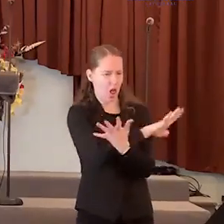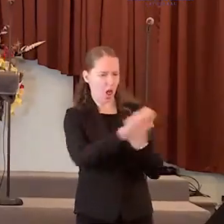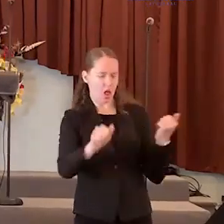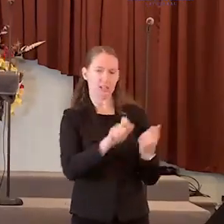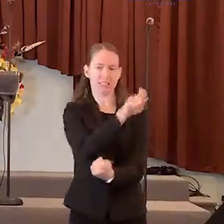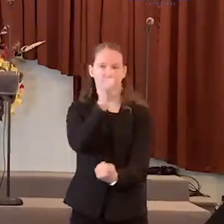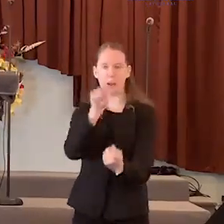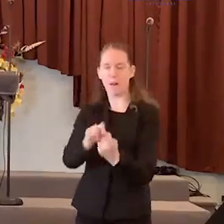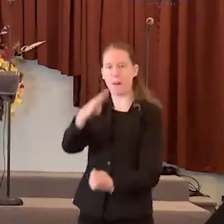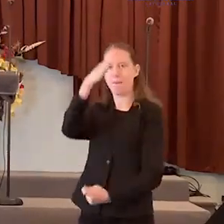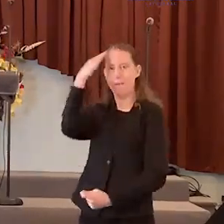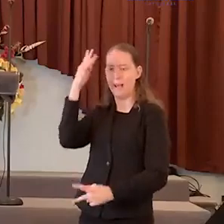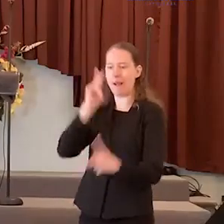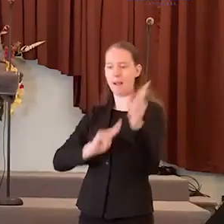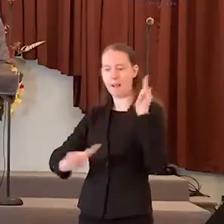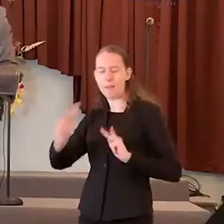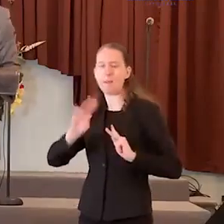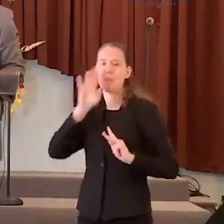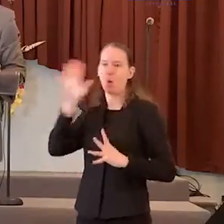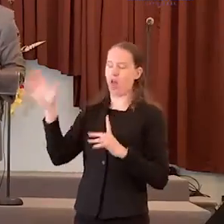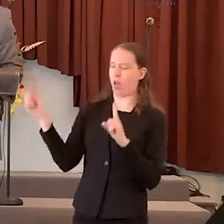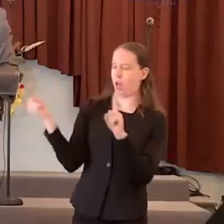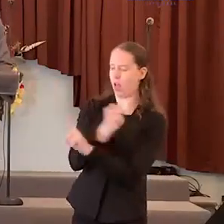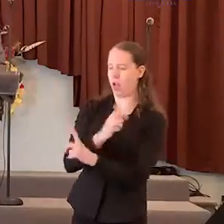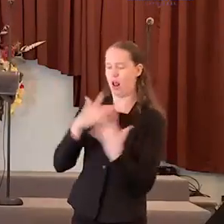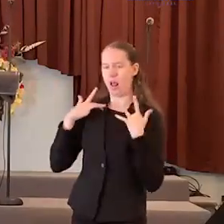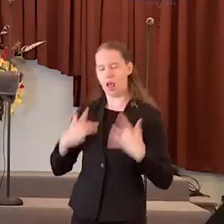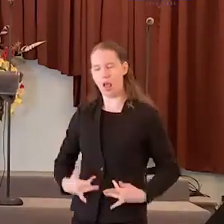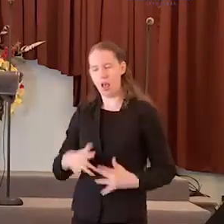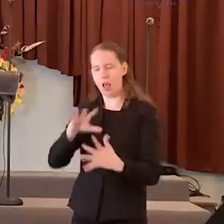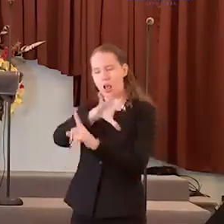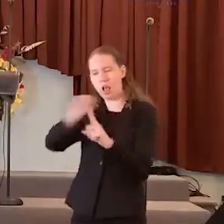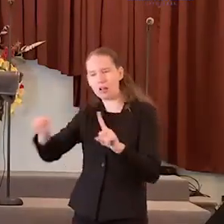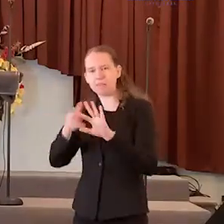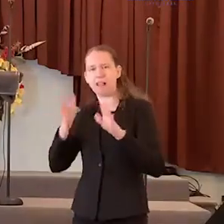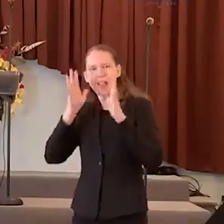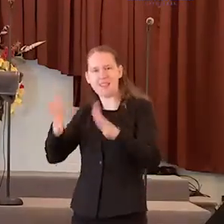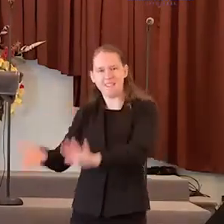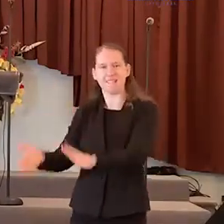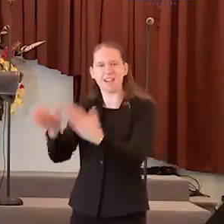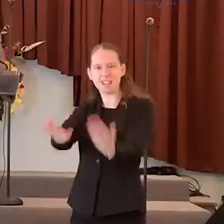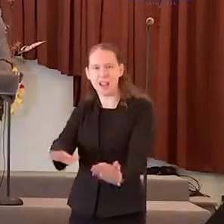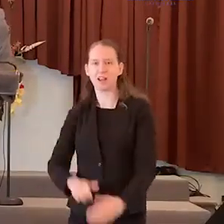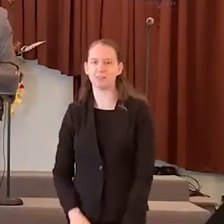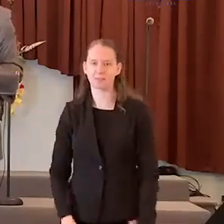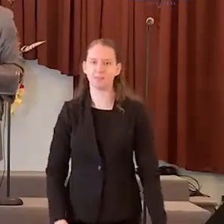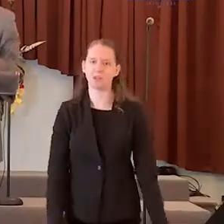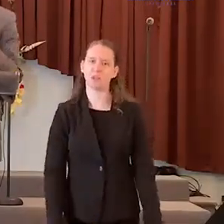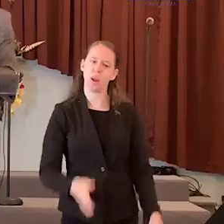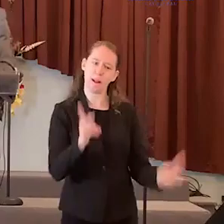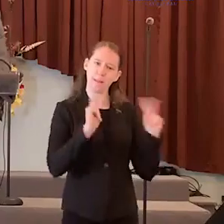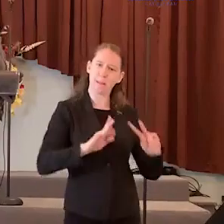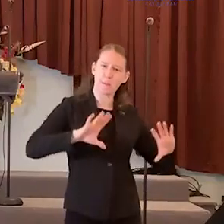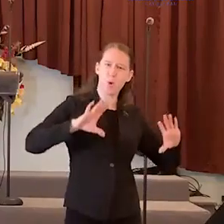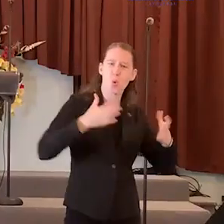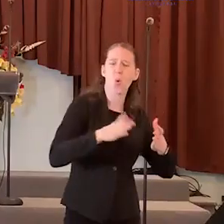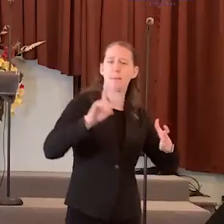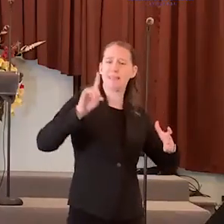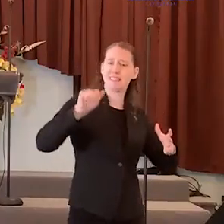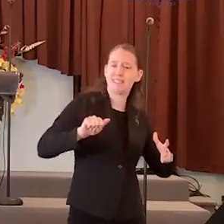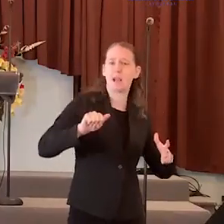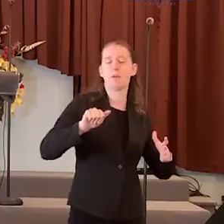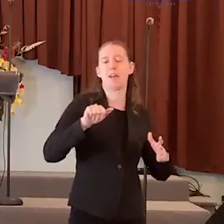Africans were stripped, wounded, and left half dead. Minority groups, such as the disabled and